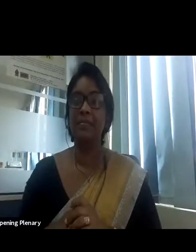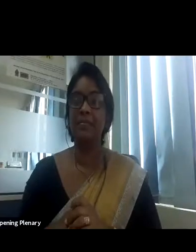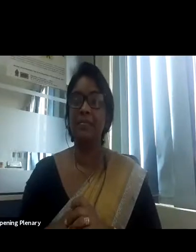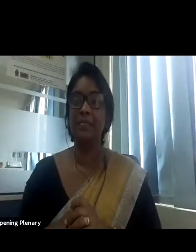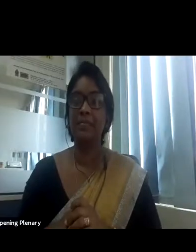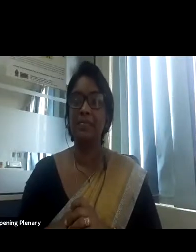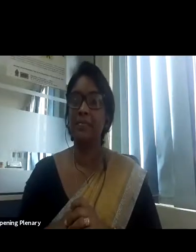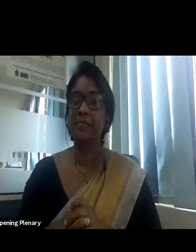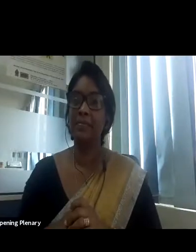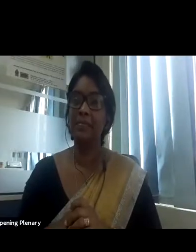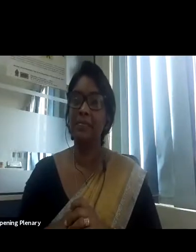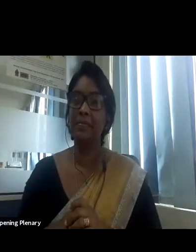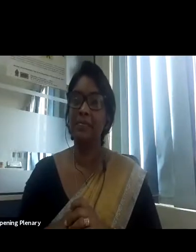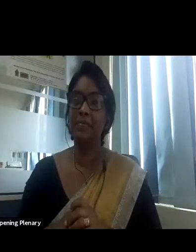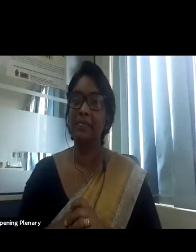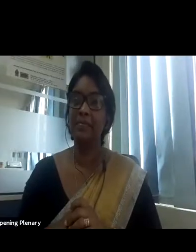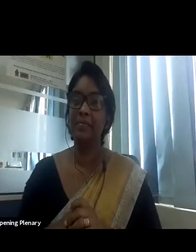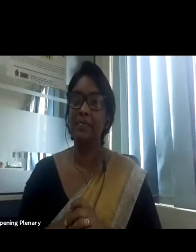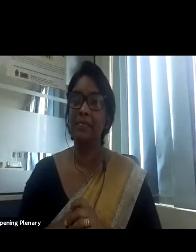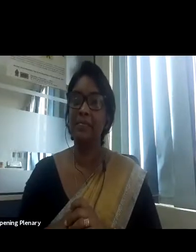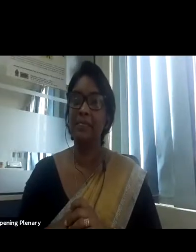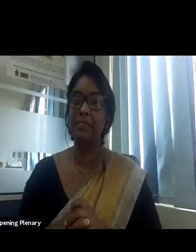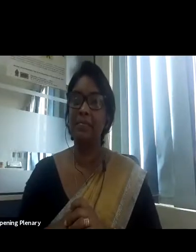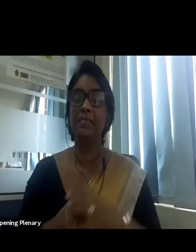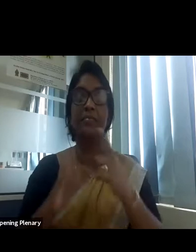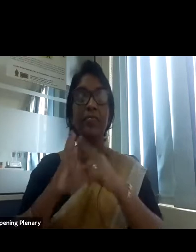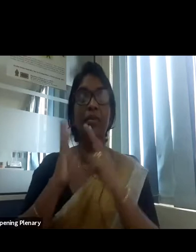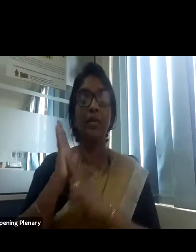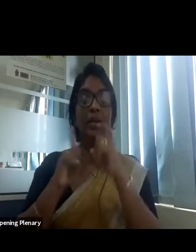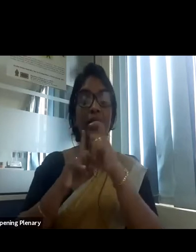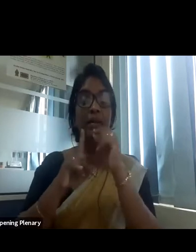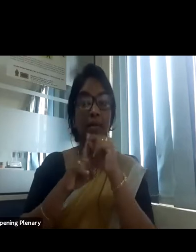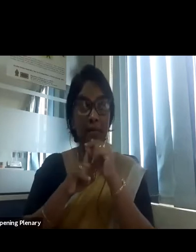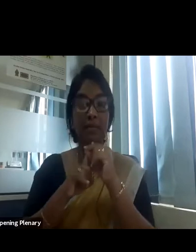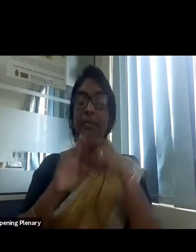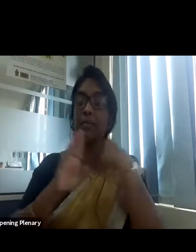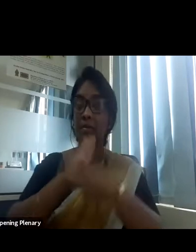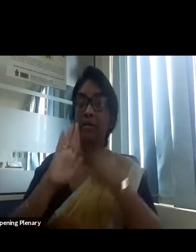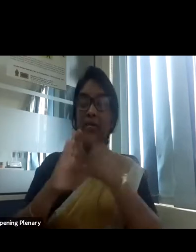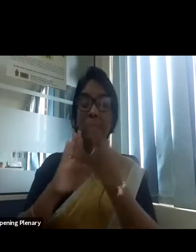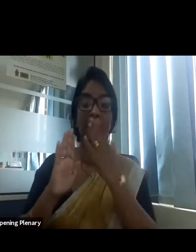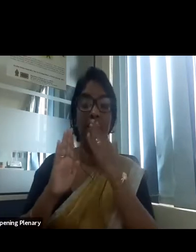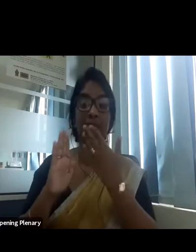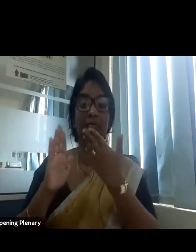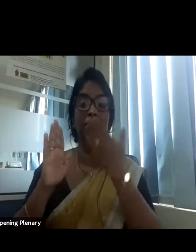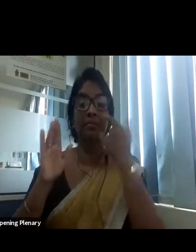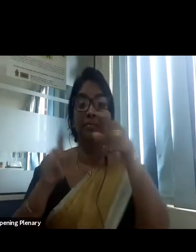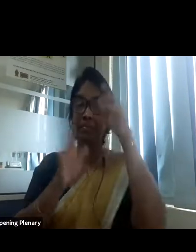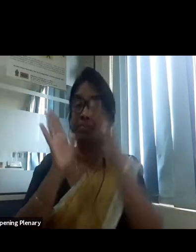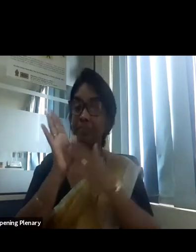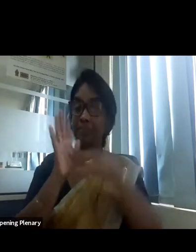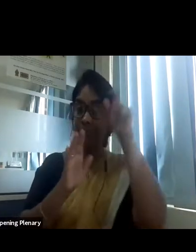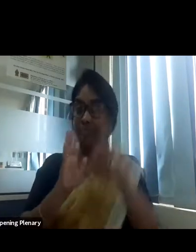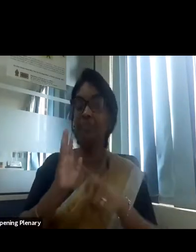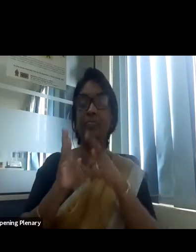Resident Representative UNDP Robert Jocam, CEO and Executive Director UN Global Compact Sando